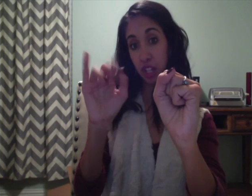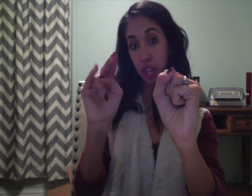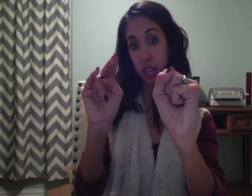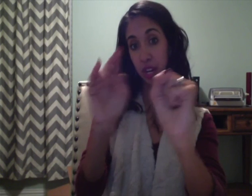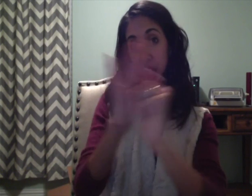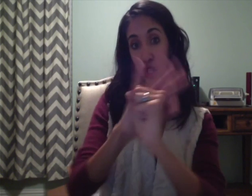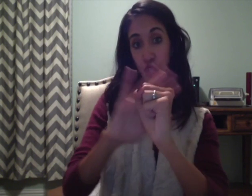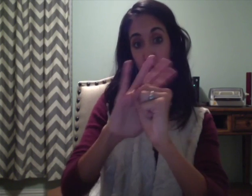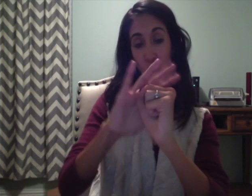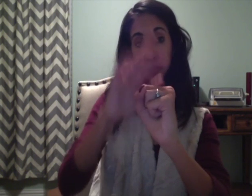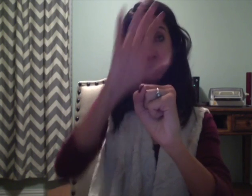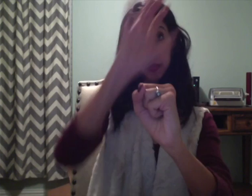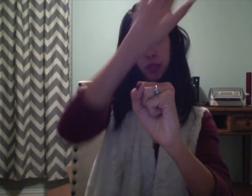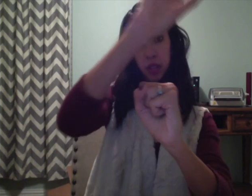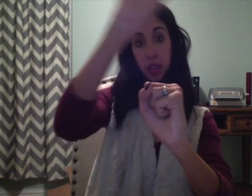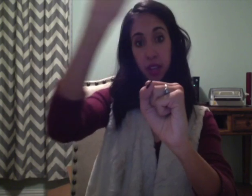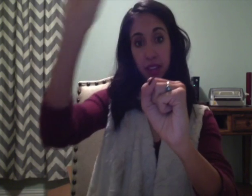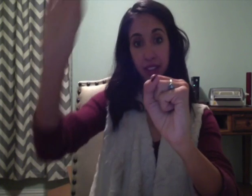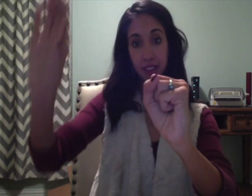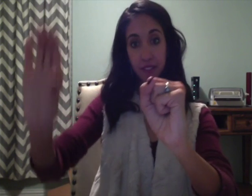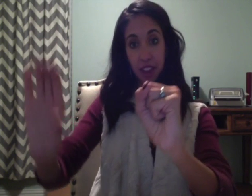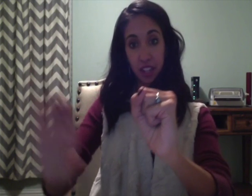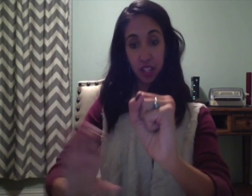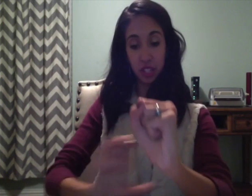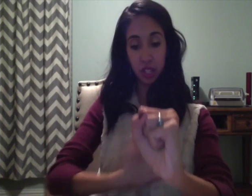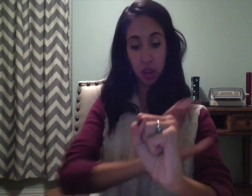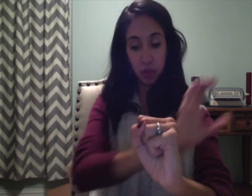convection zone. Convection zone